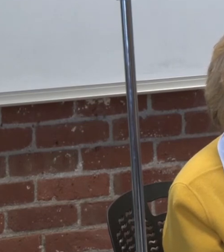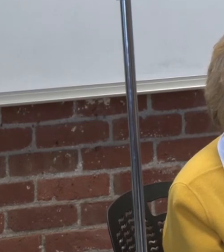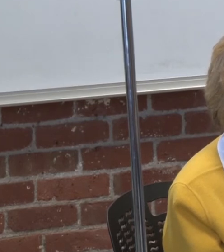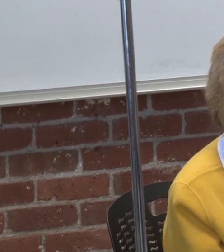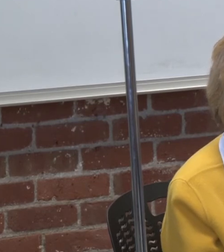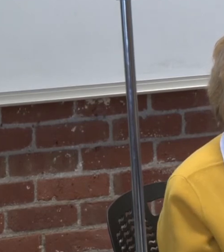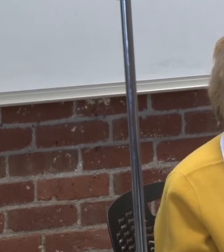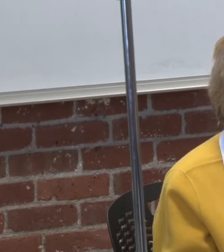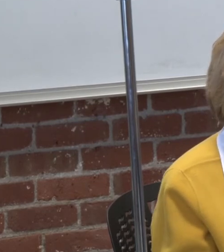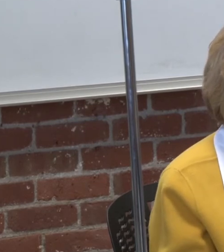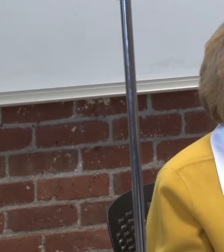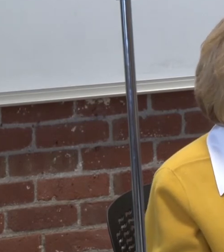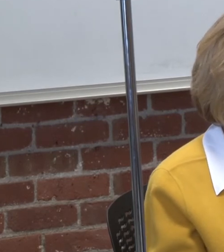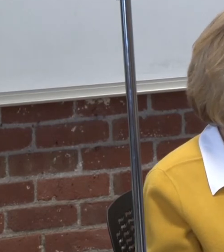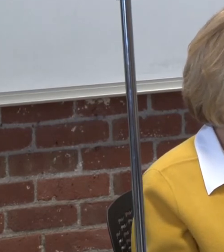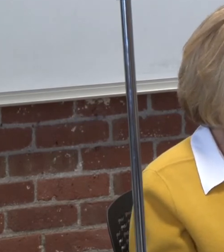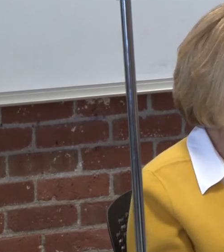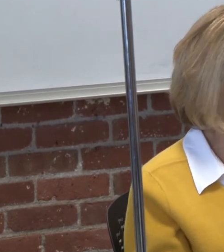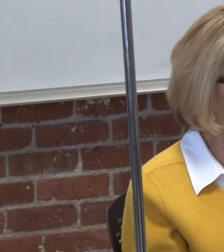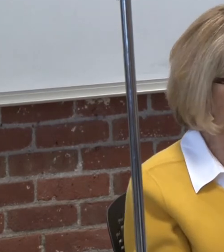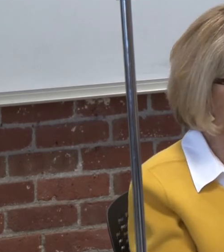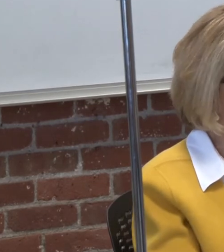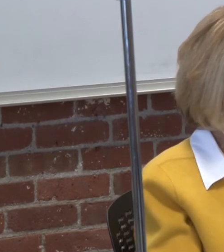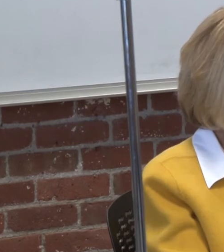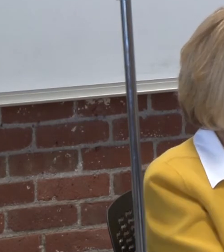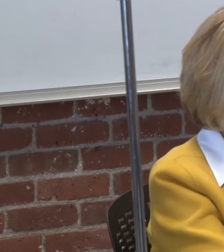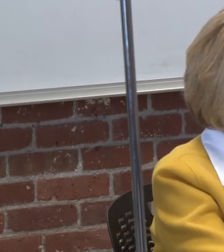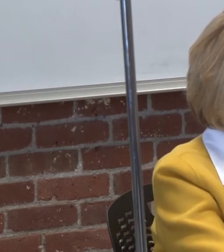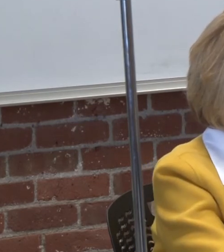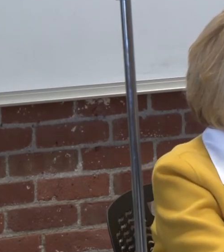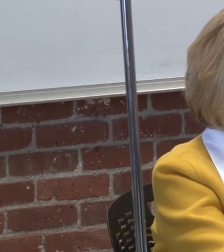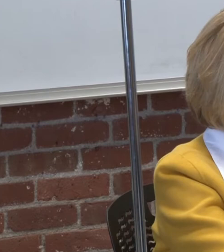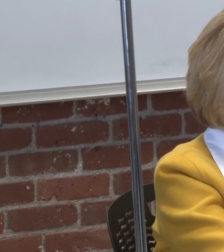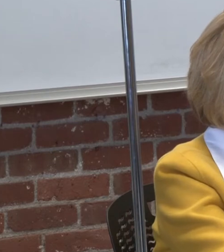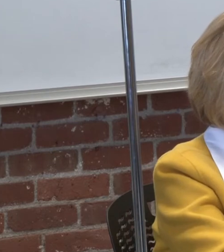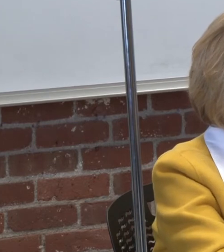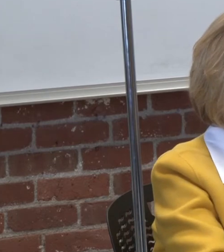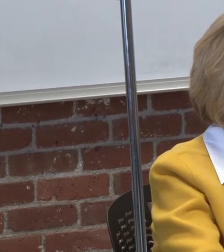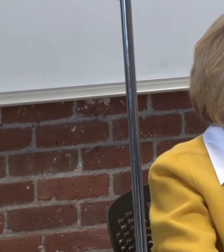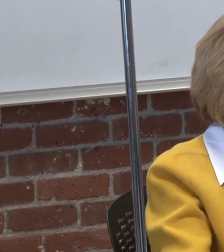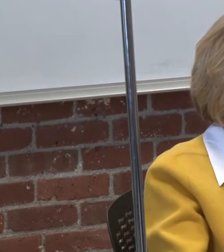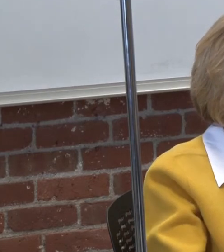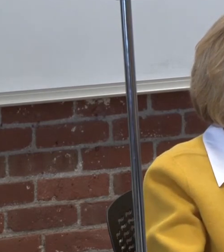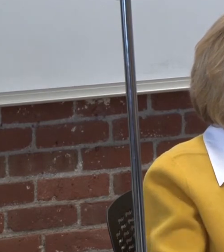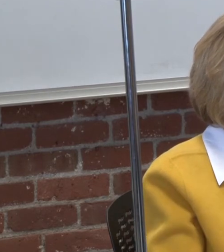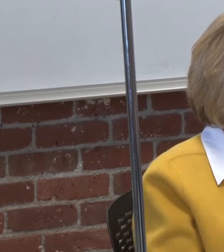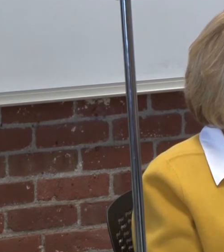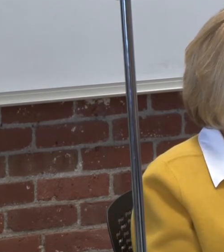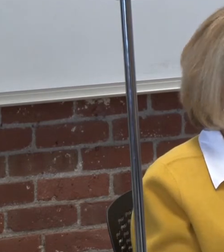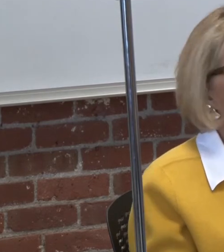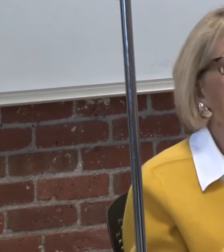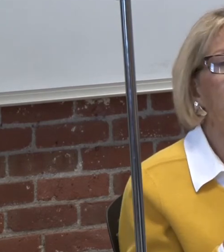And in terms of people that have disabilities, Secretary Kaprielian's